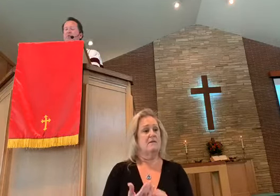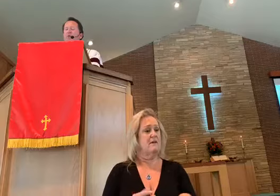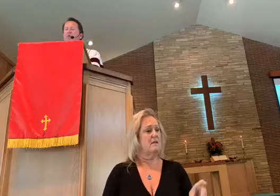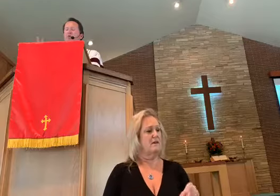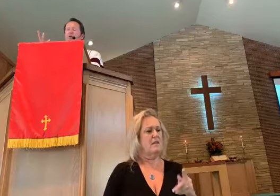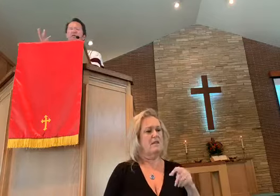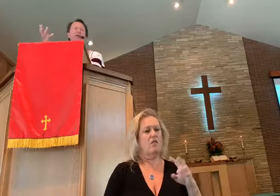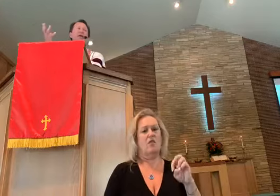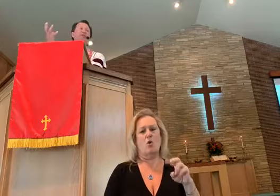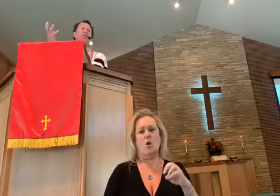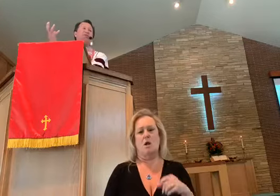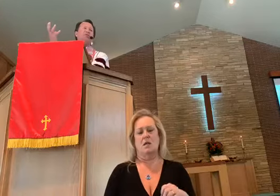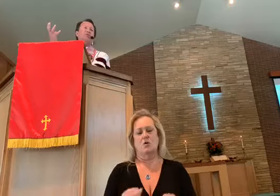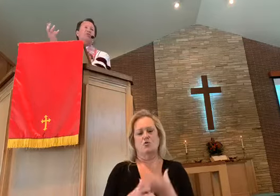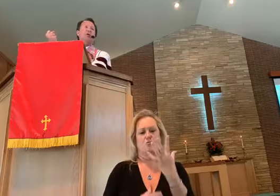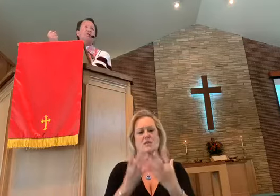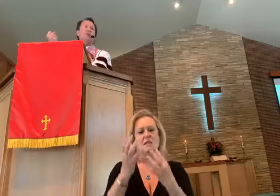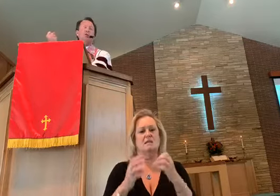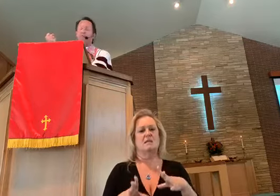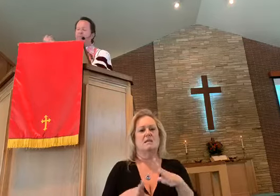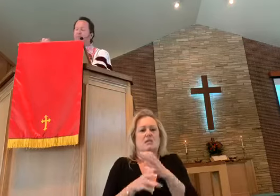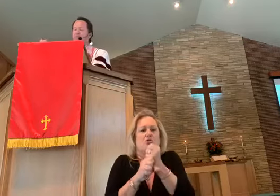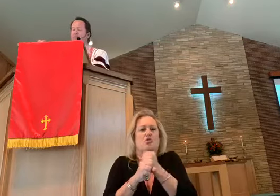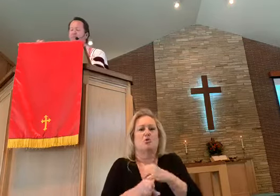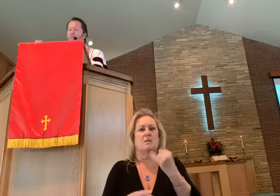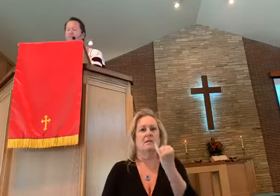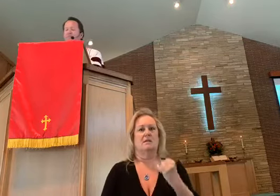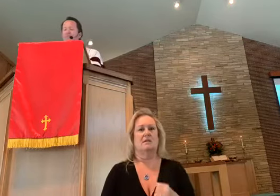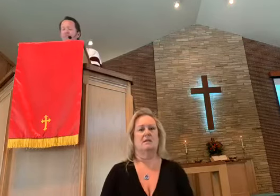and the thorns grew with it and choked it.